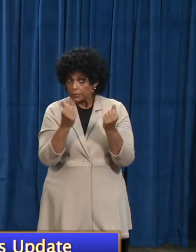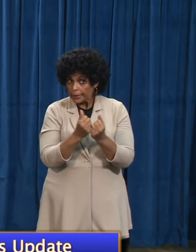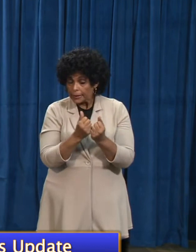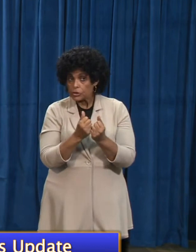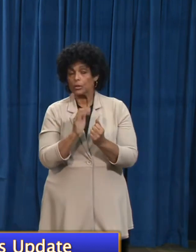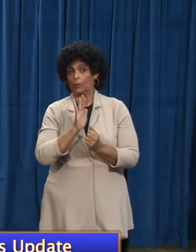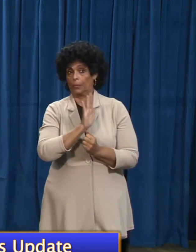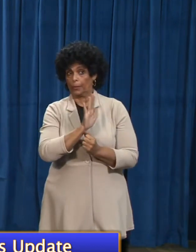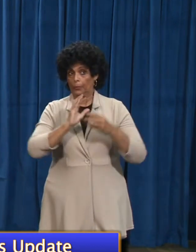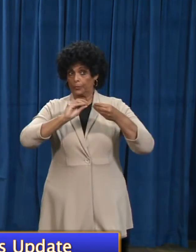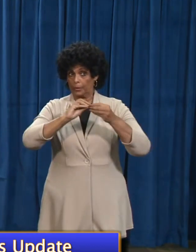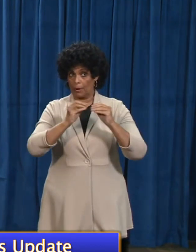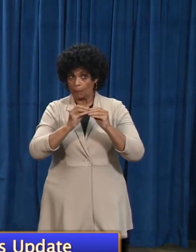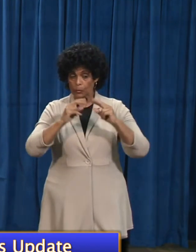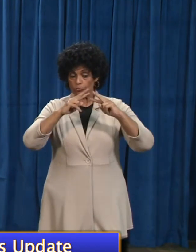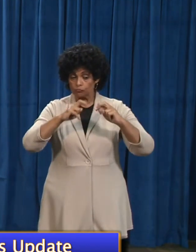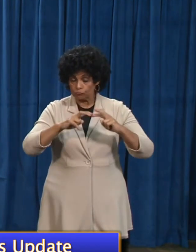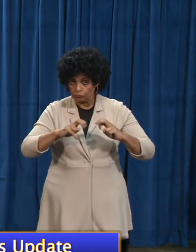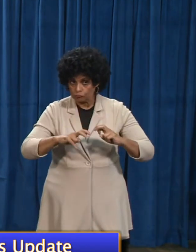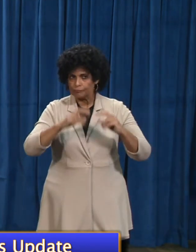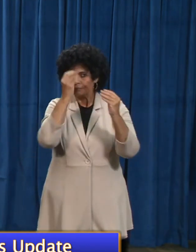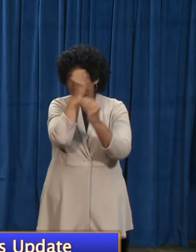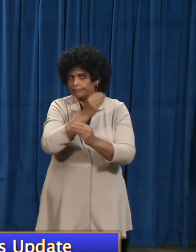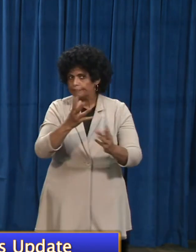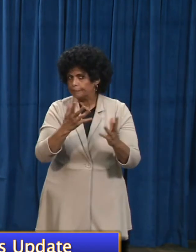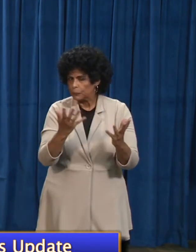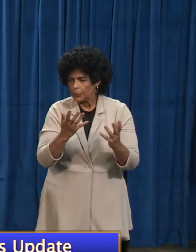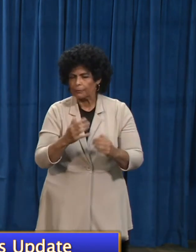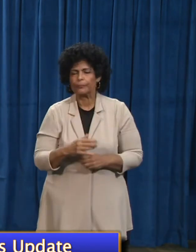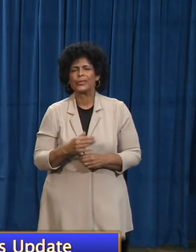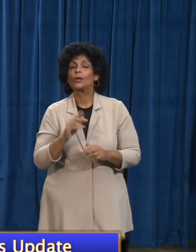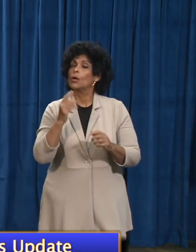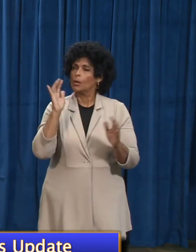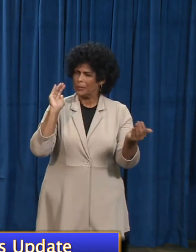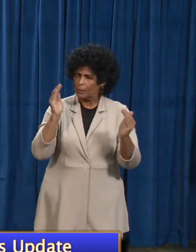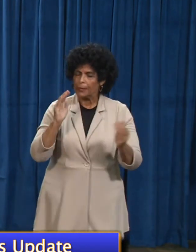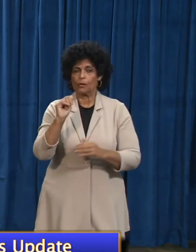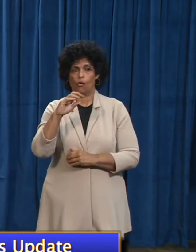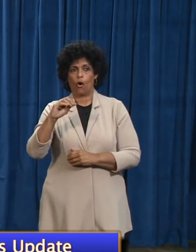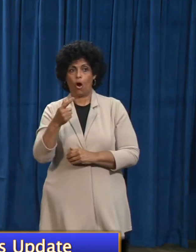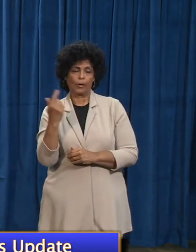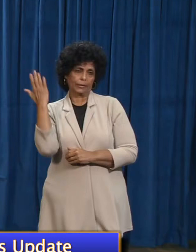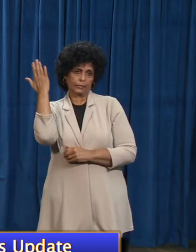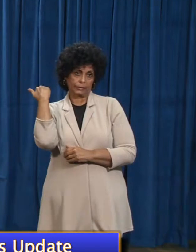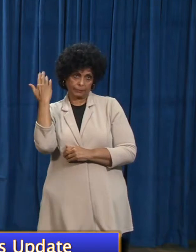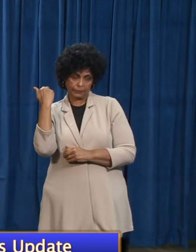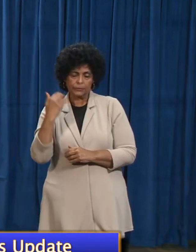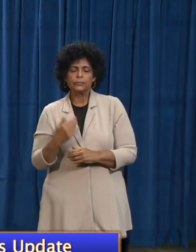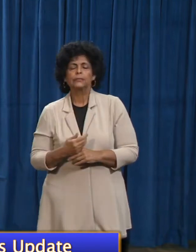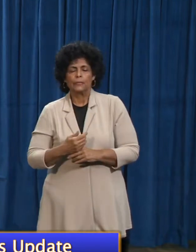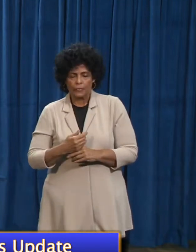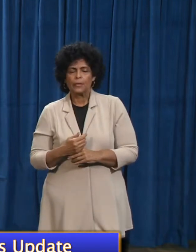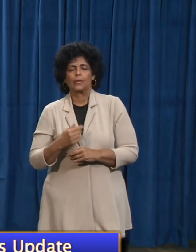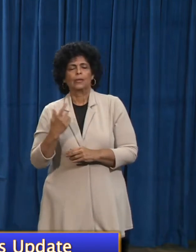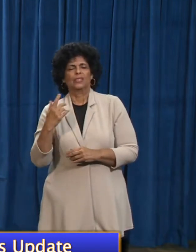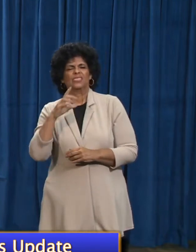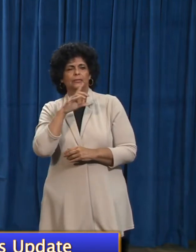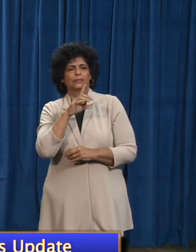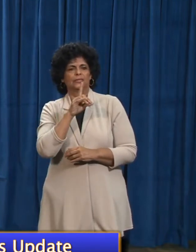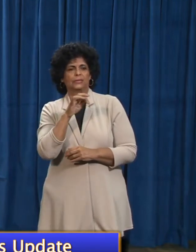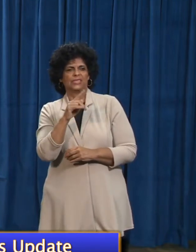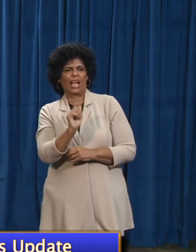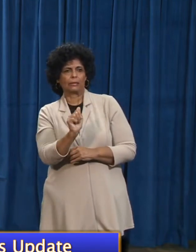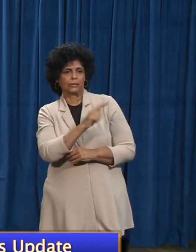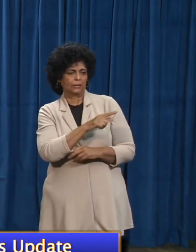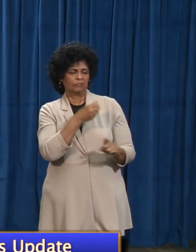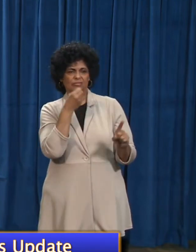data. On August 23rd of this year, our state hit the peak for the Delta variant with some